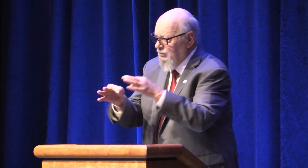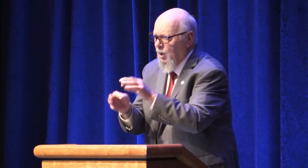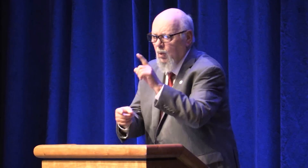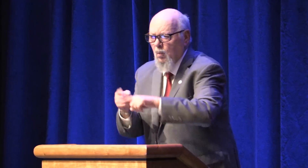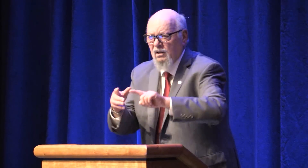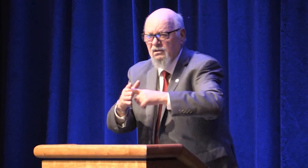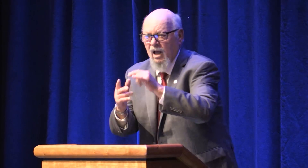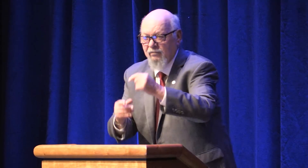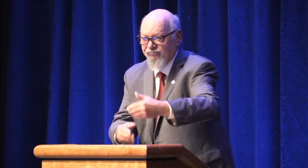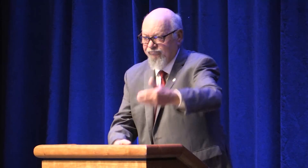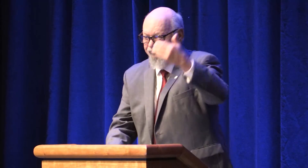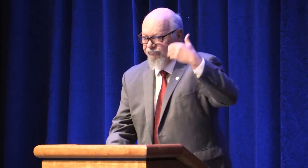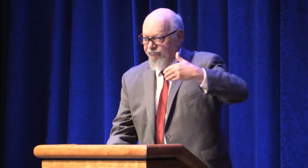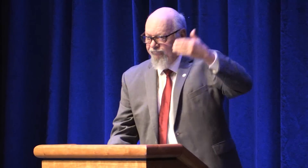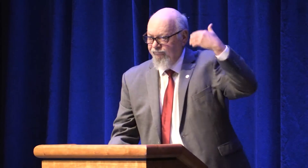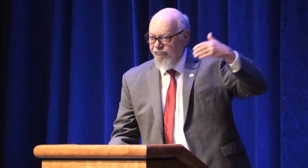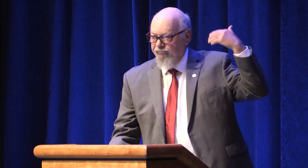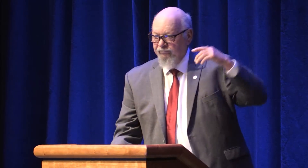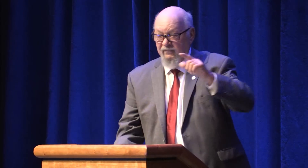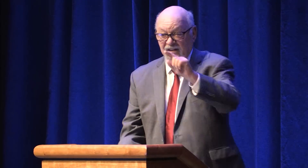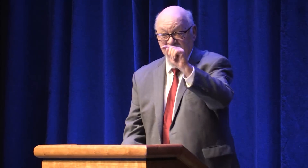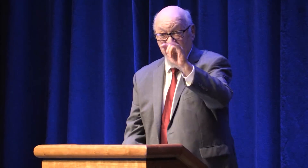really started all of this. With captions and